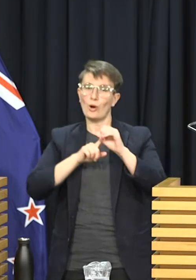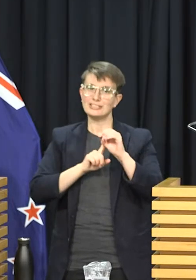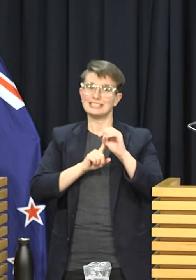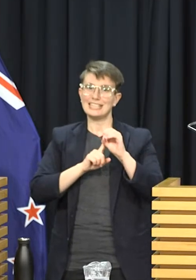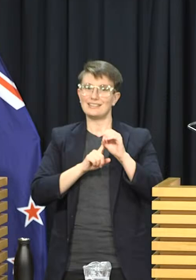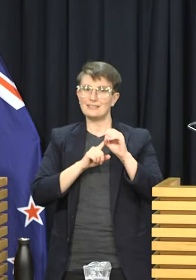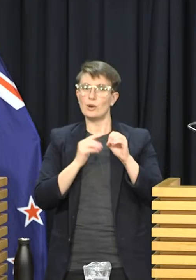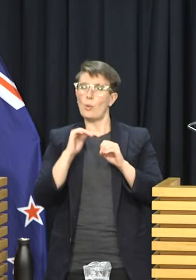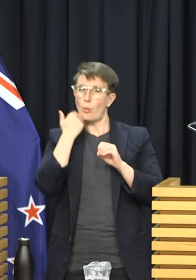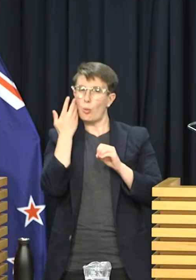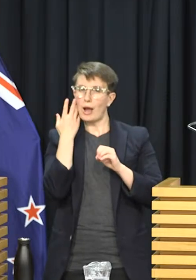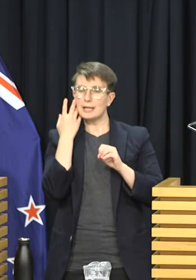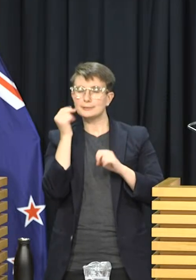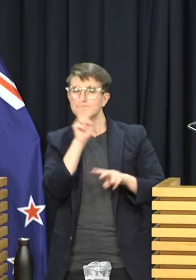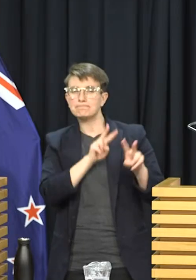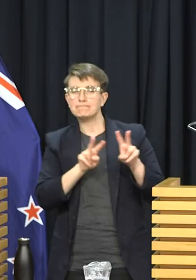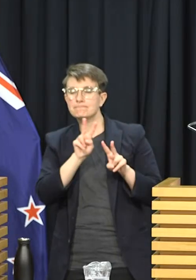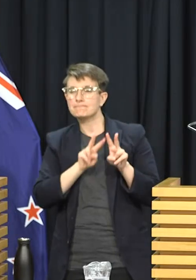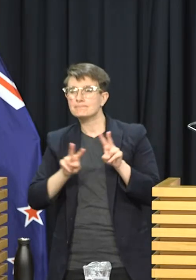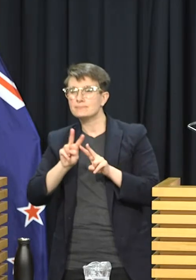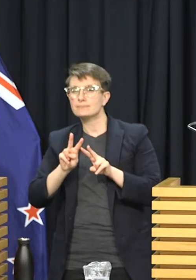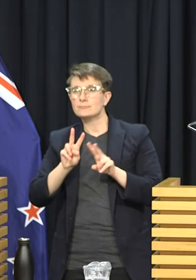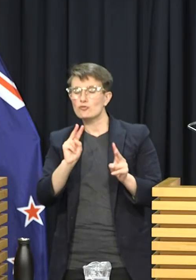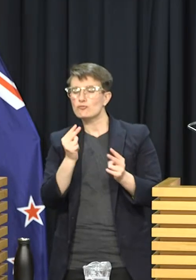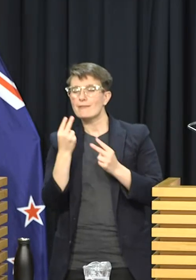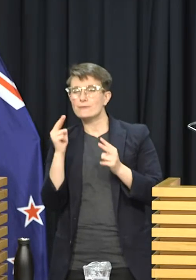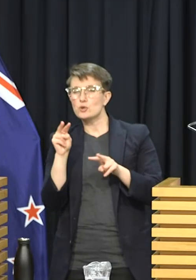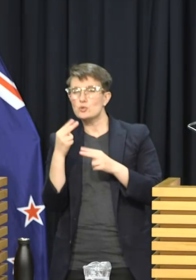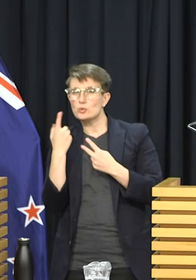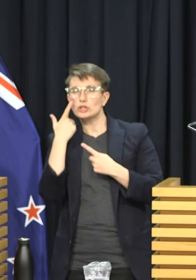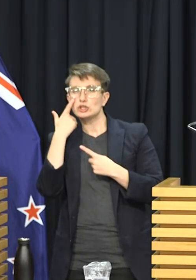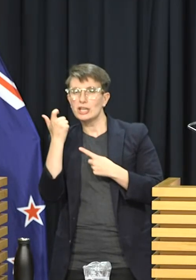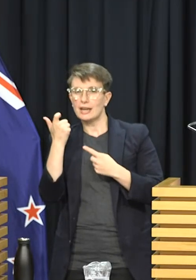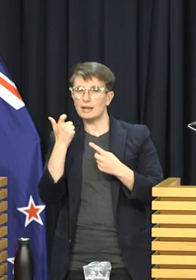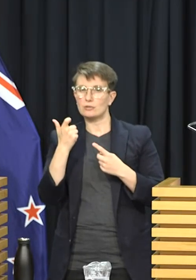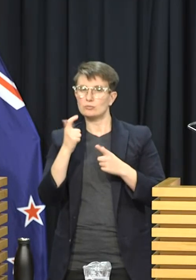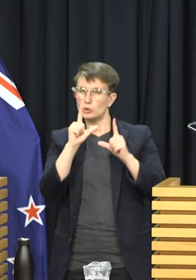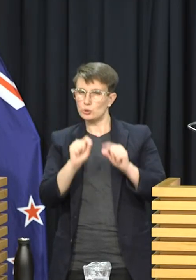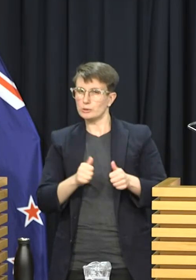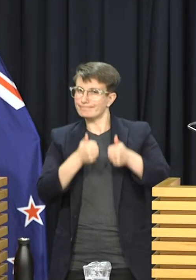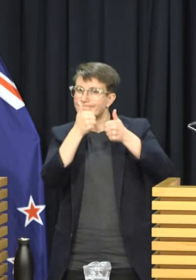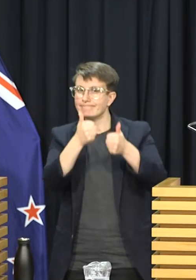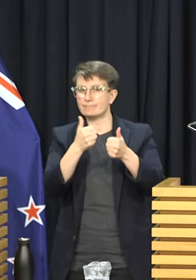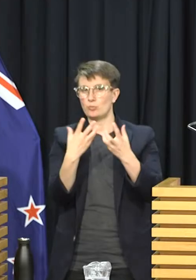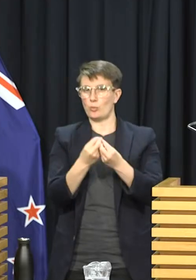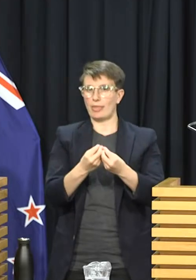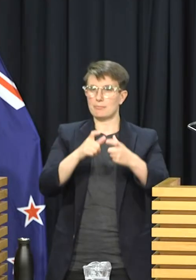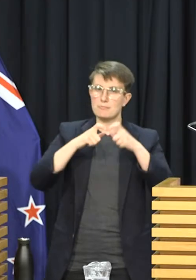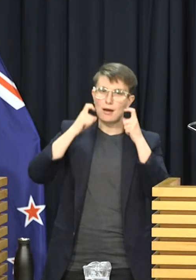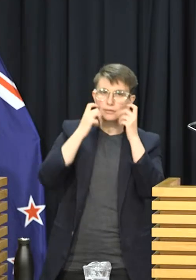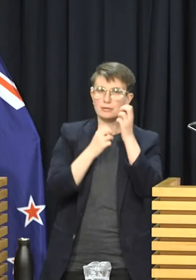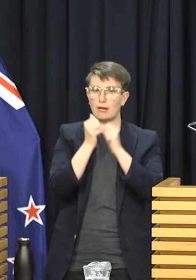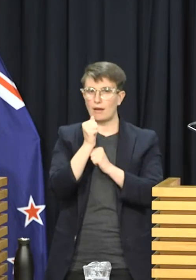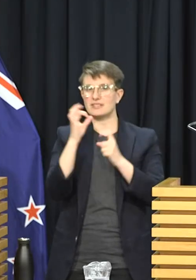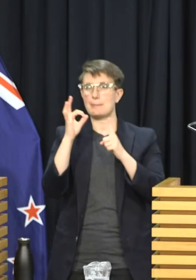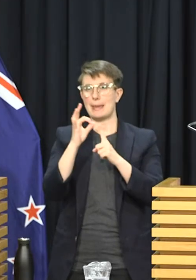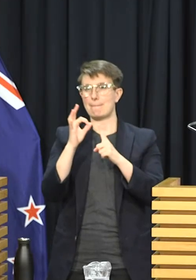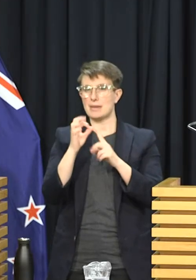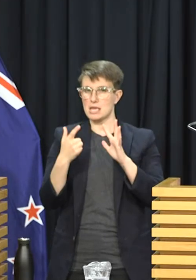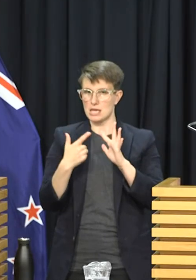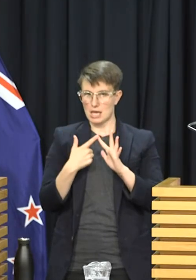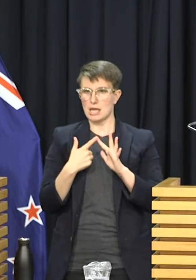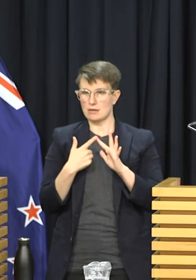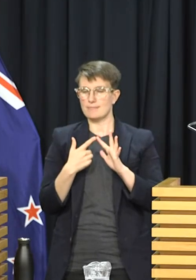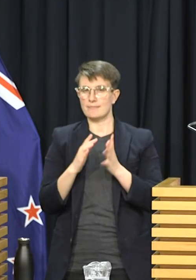regularly review the use of PPE and other infection prevention and control measures in our managed isolation facilities. The most